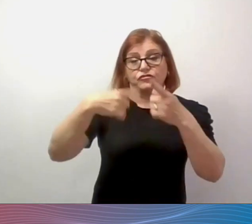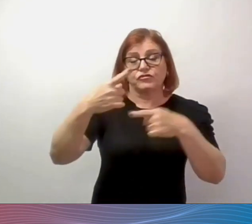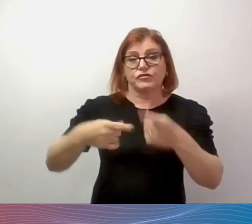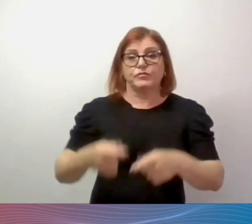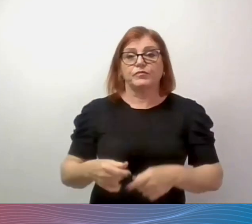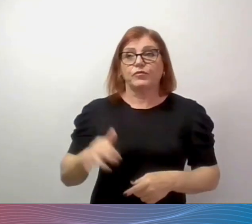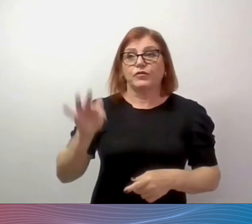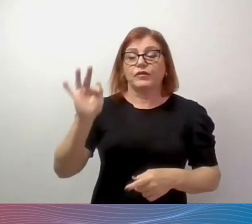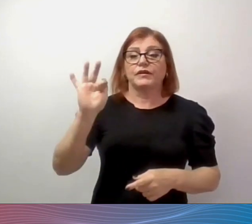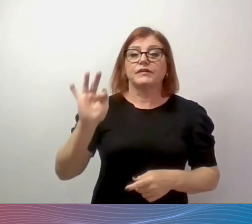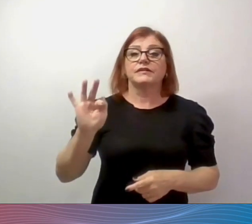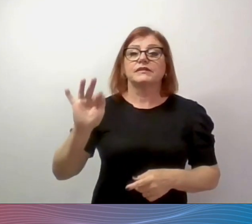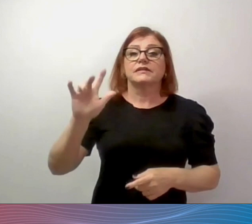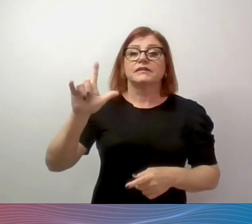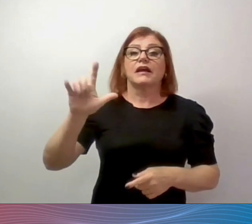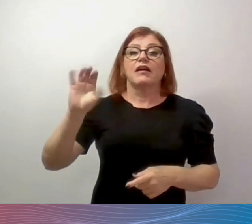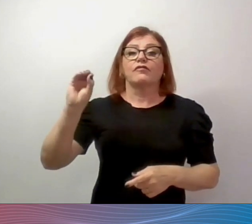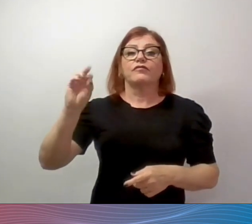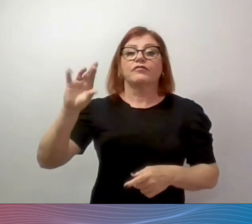enter into light.